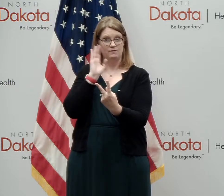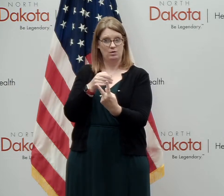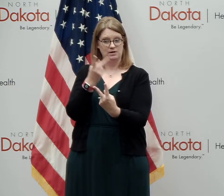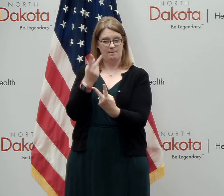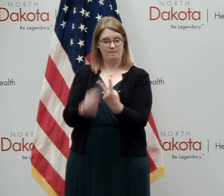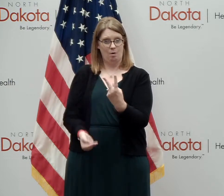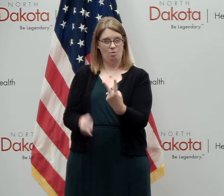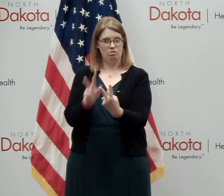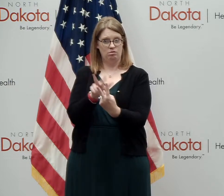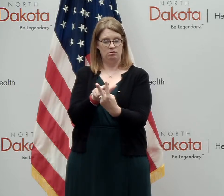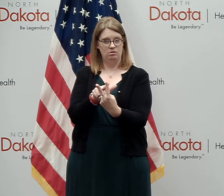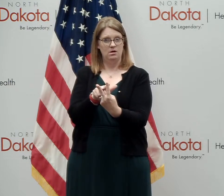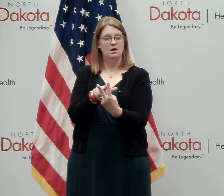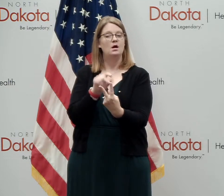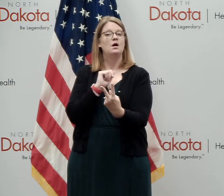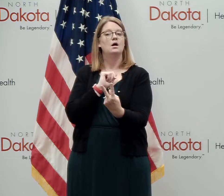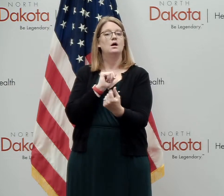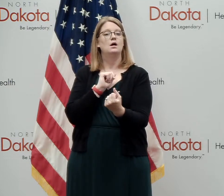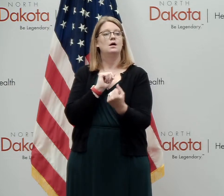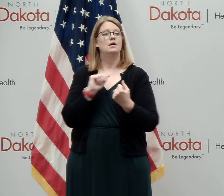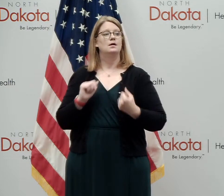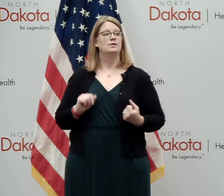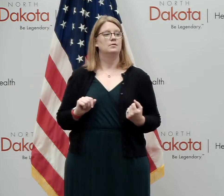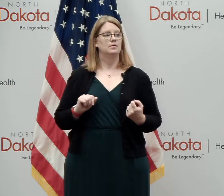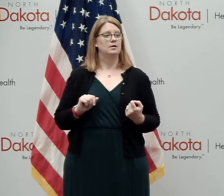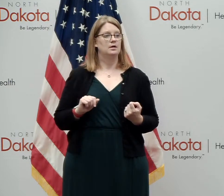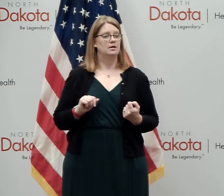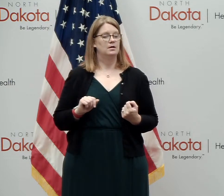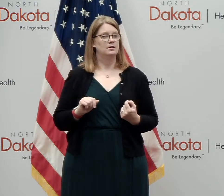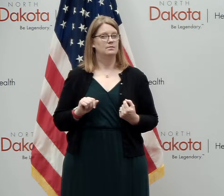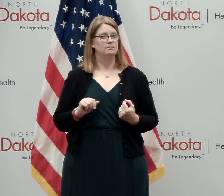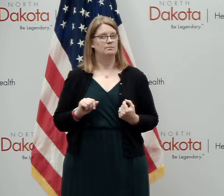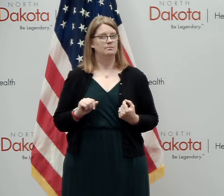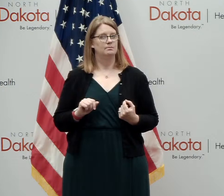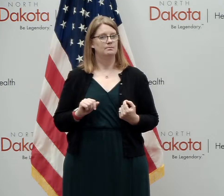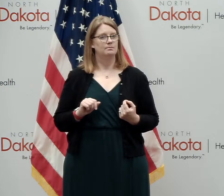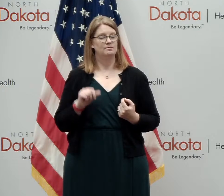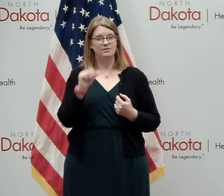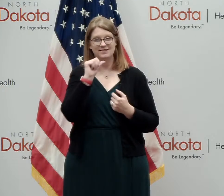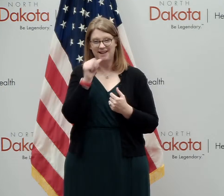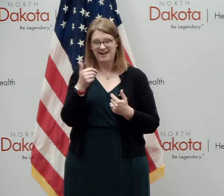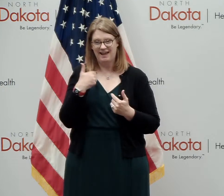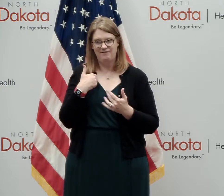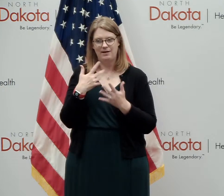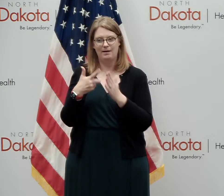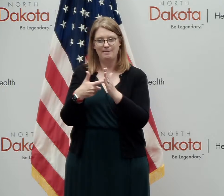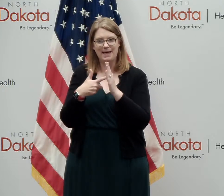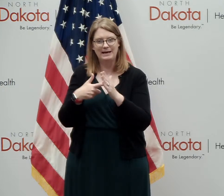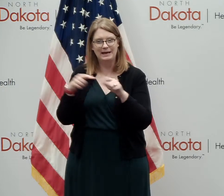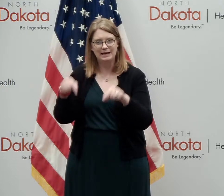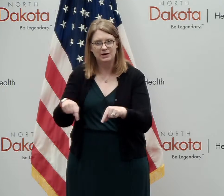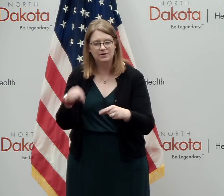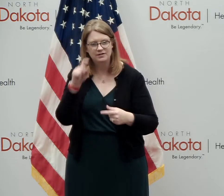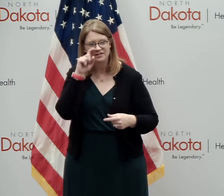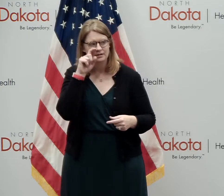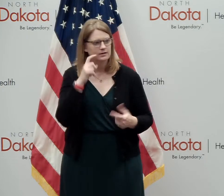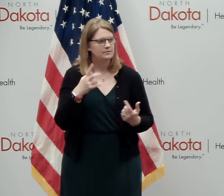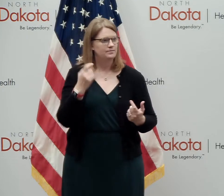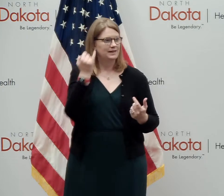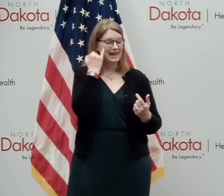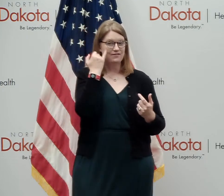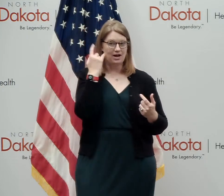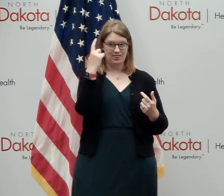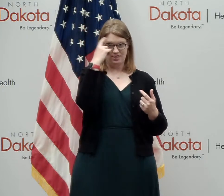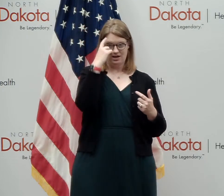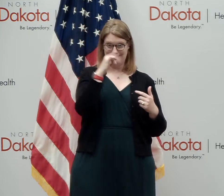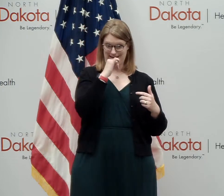goal, and for not having that here probably makes sense, because if I thought by not